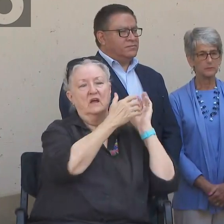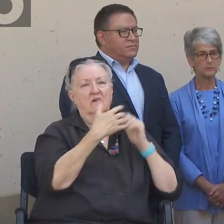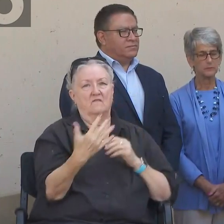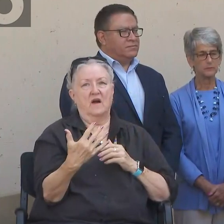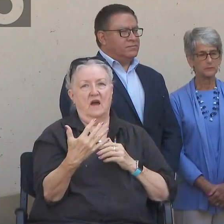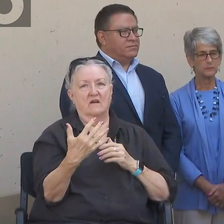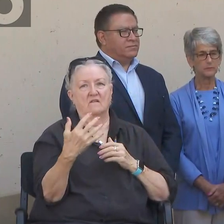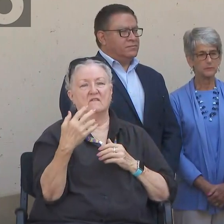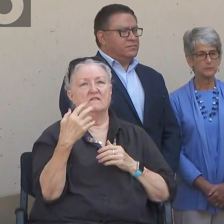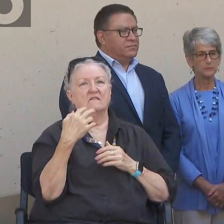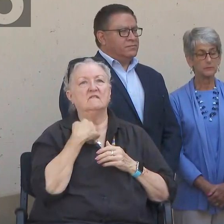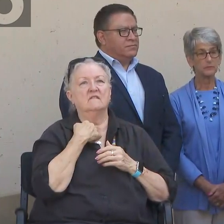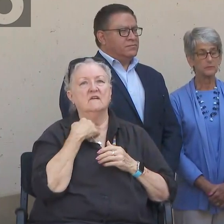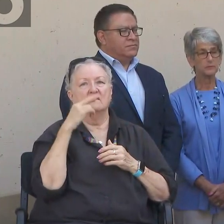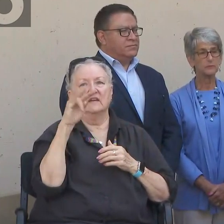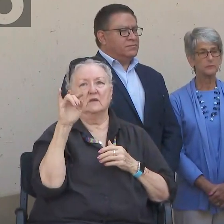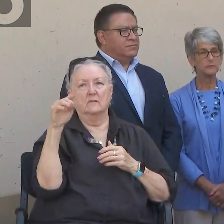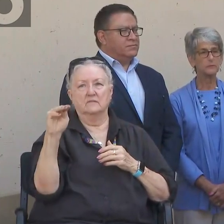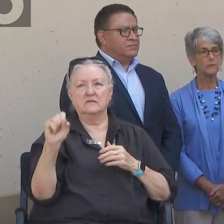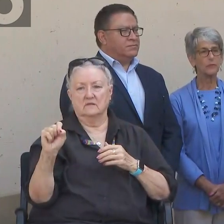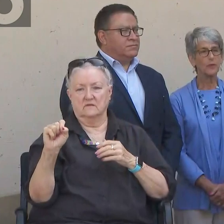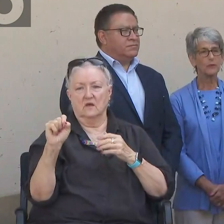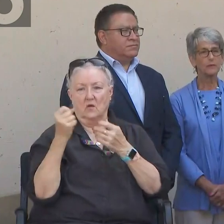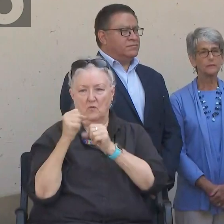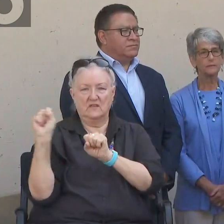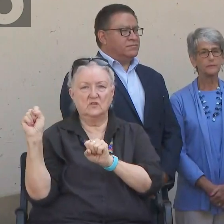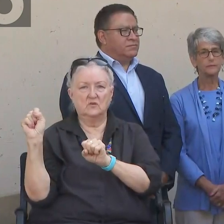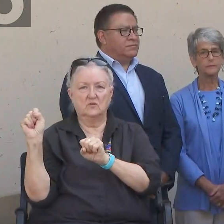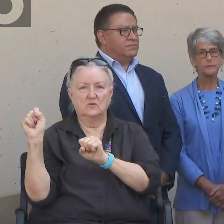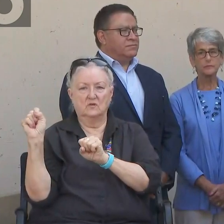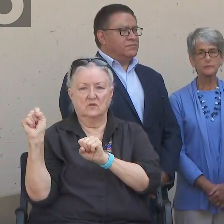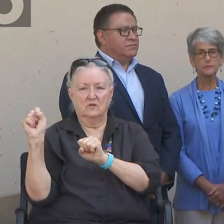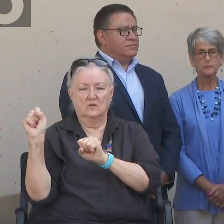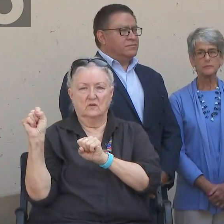5 victims were subsequently rescued